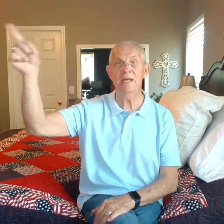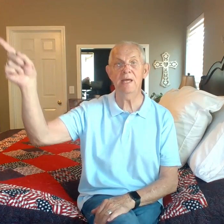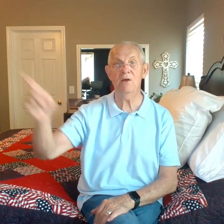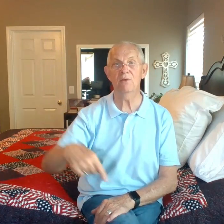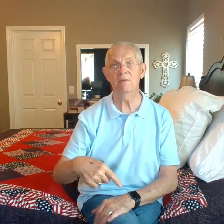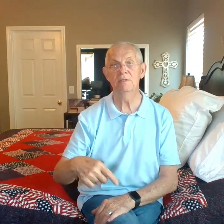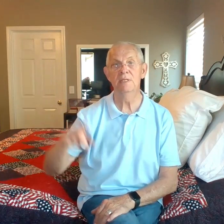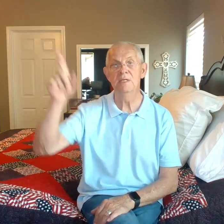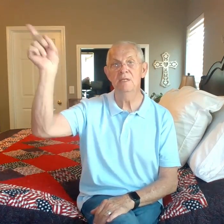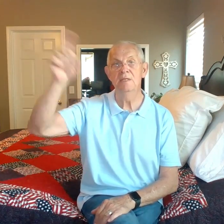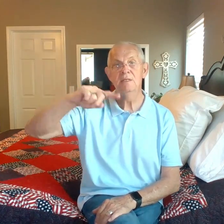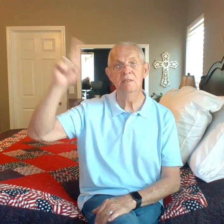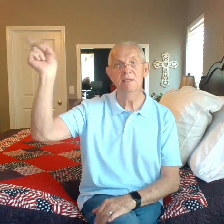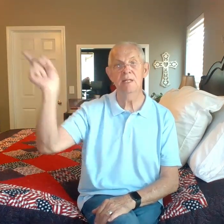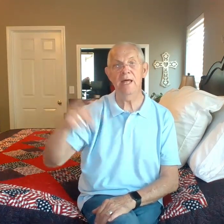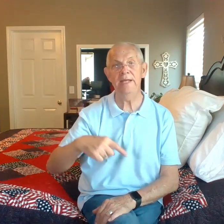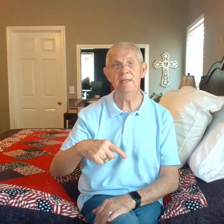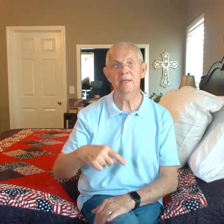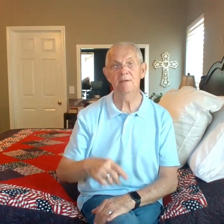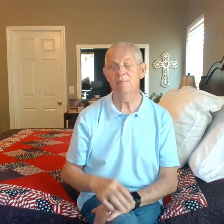down. Lightning.